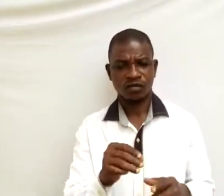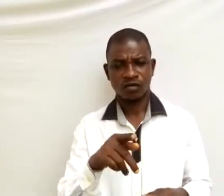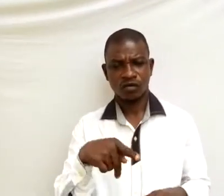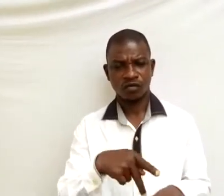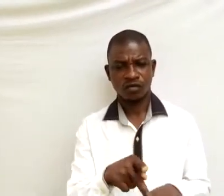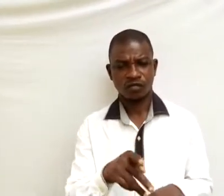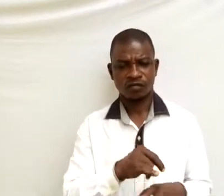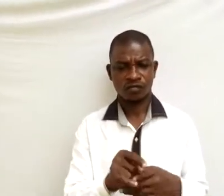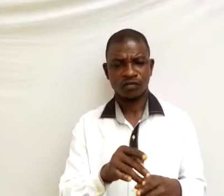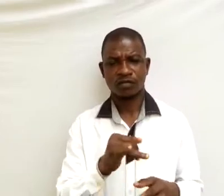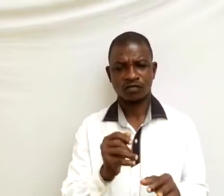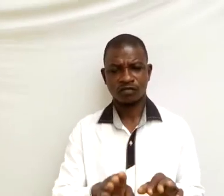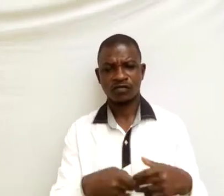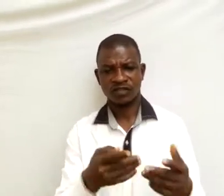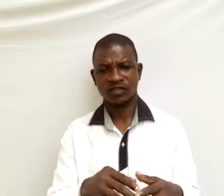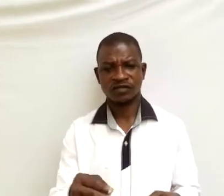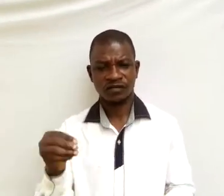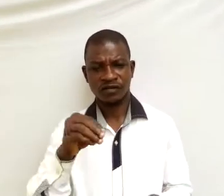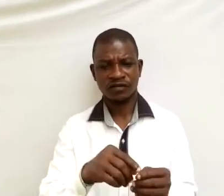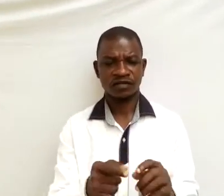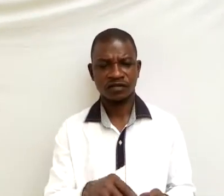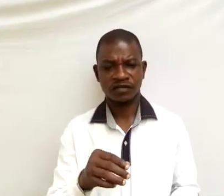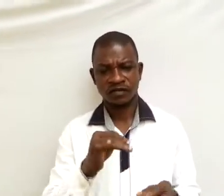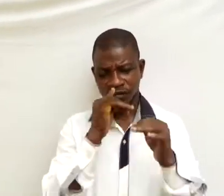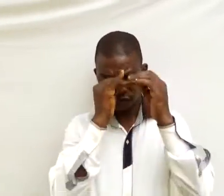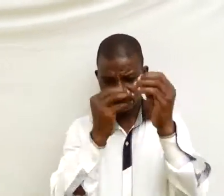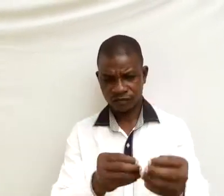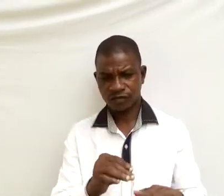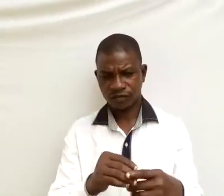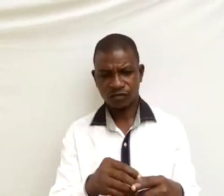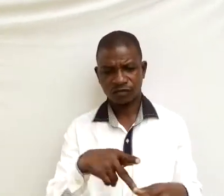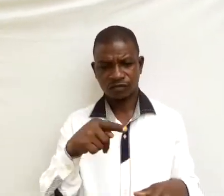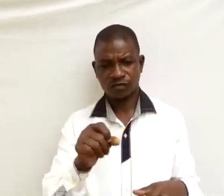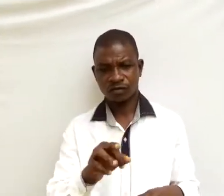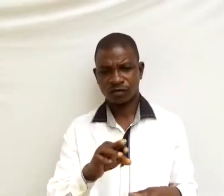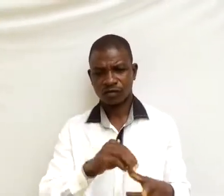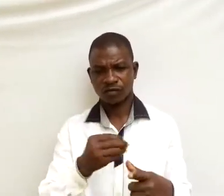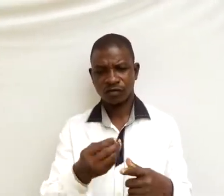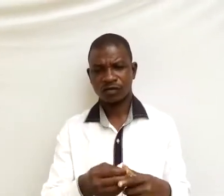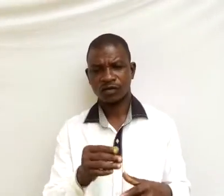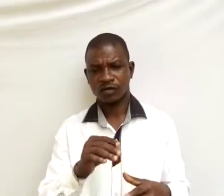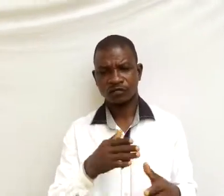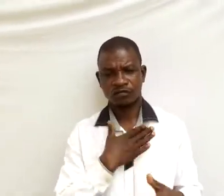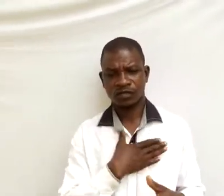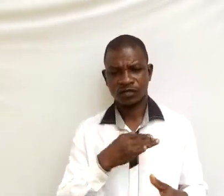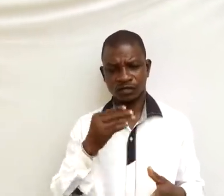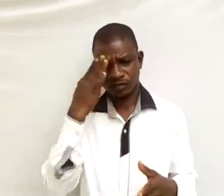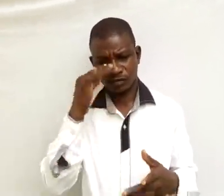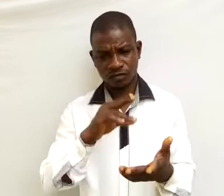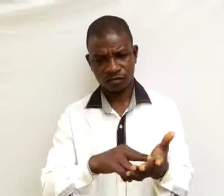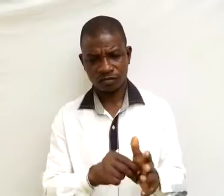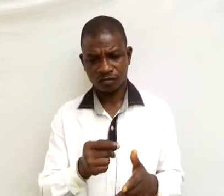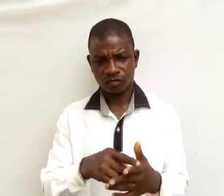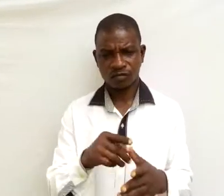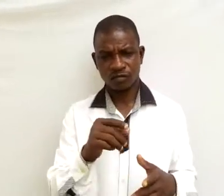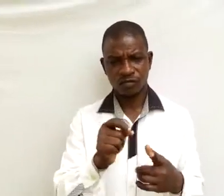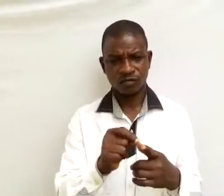a clause which gives additional information about a noun or a pronoun. Please note the following prepositional words: